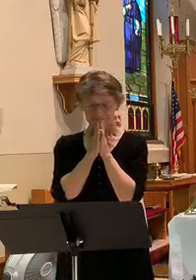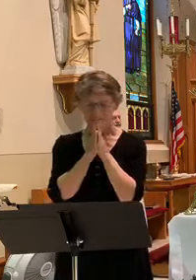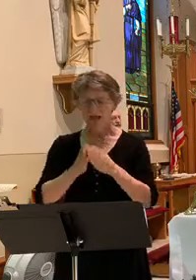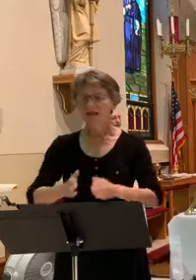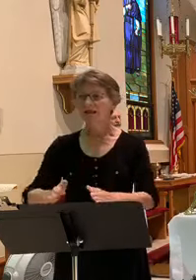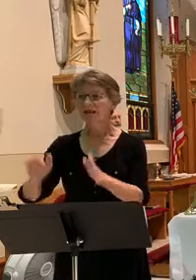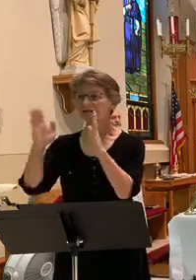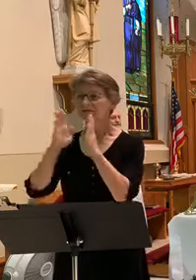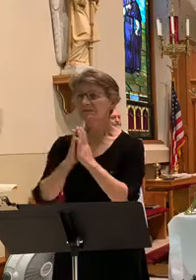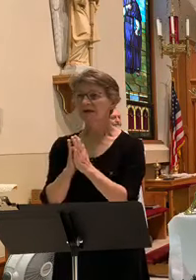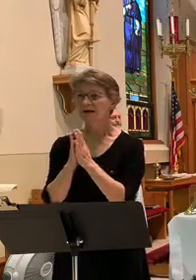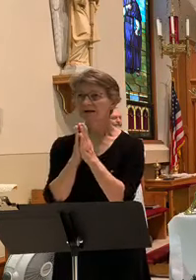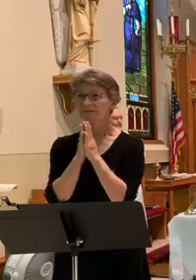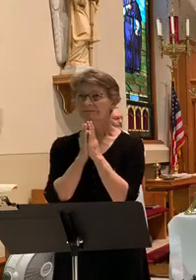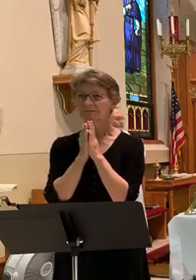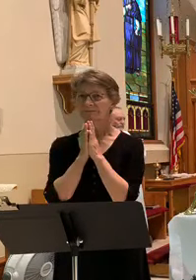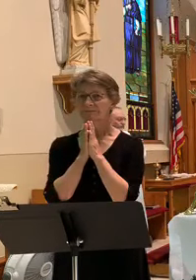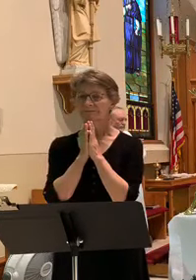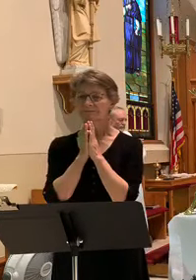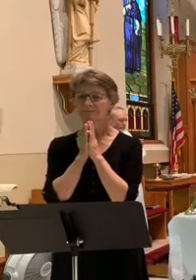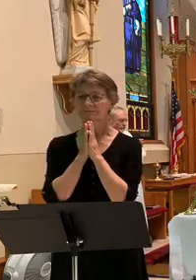Let us pray.